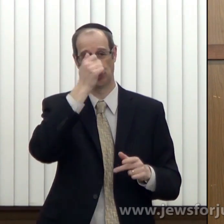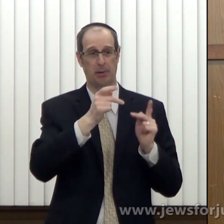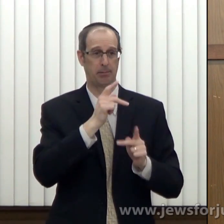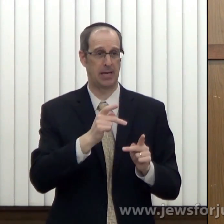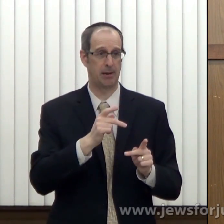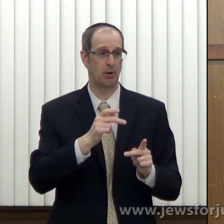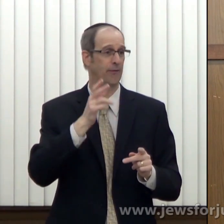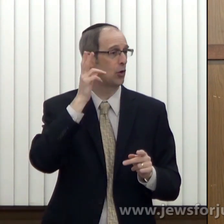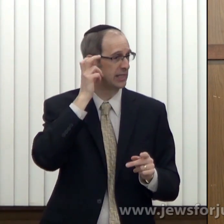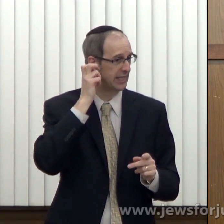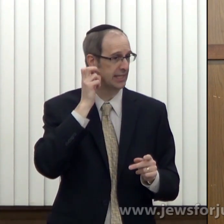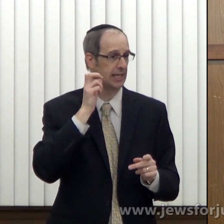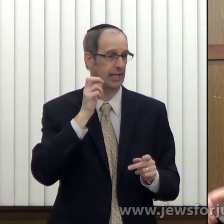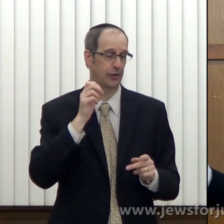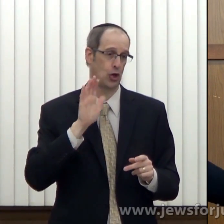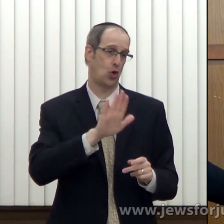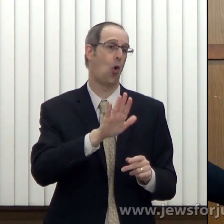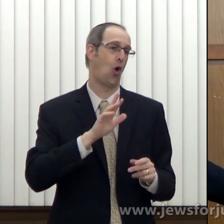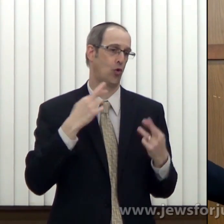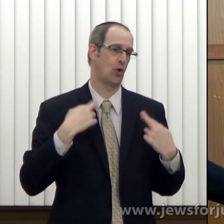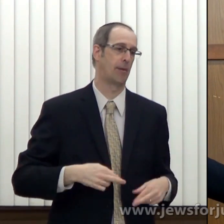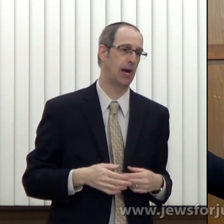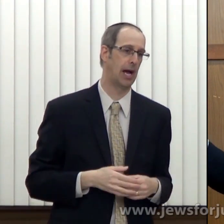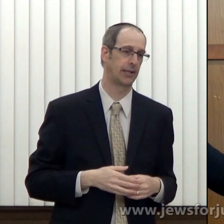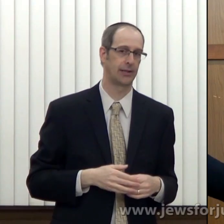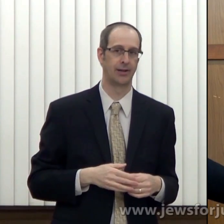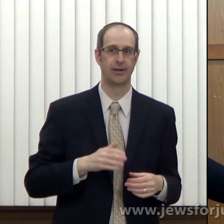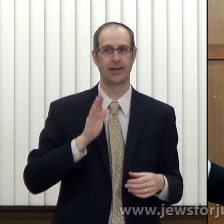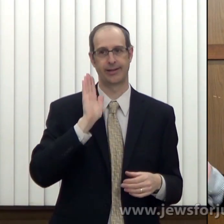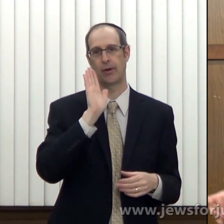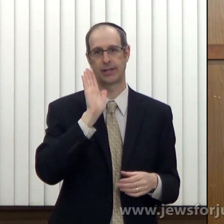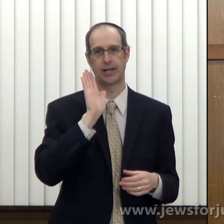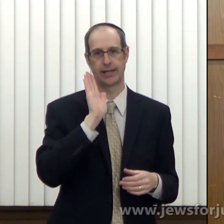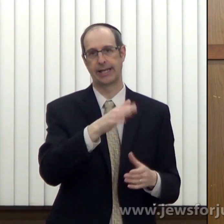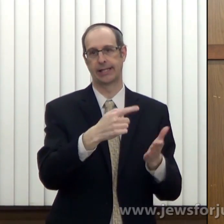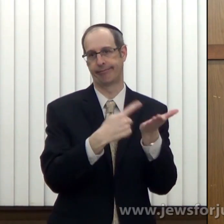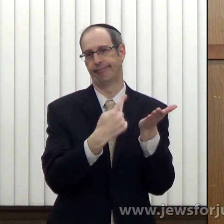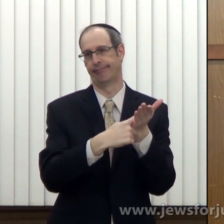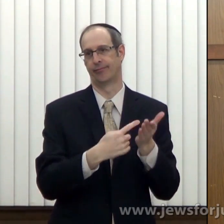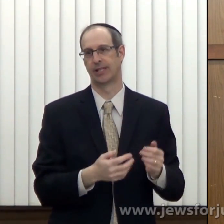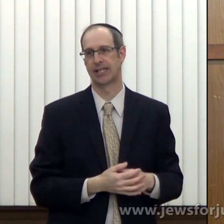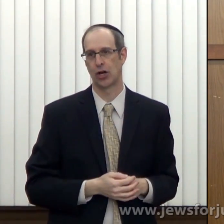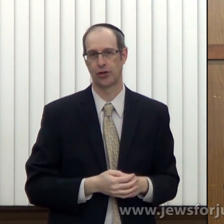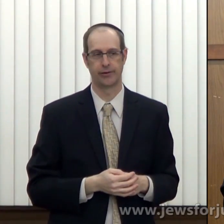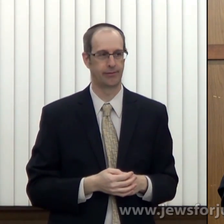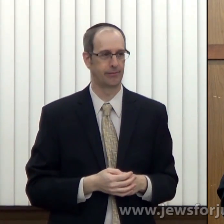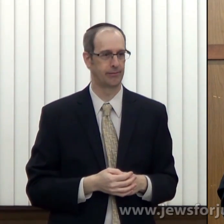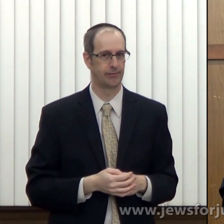for listening to the rabbis. That was his whole argument. So